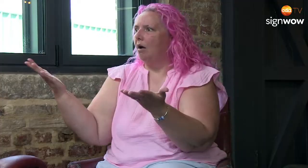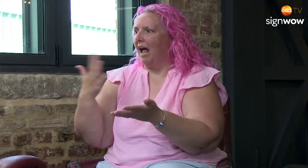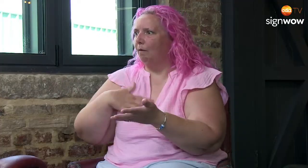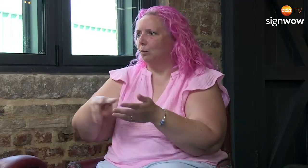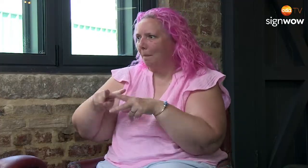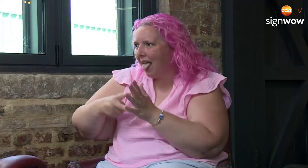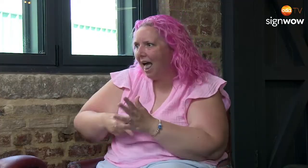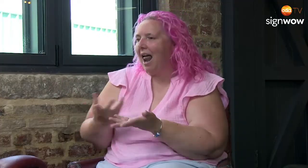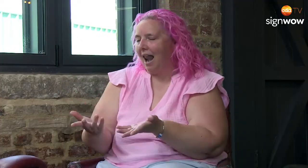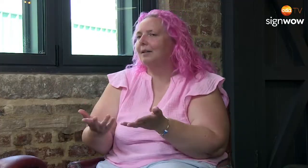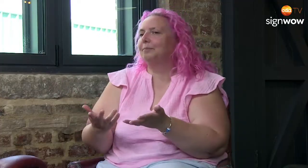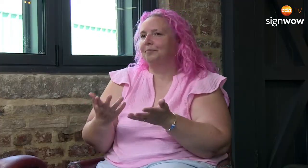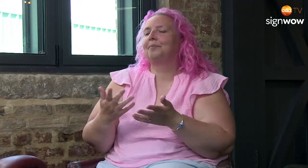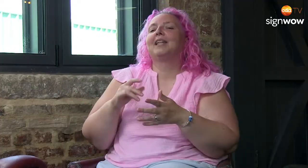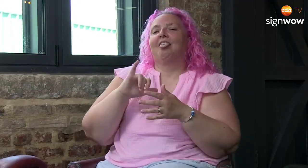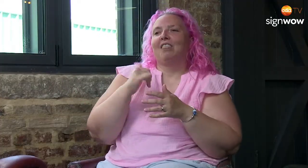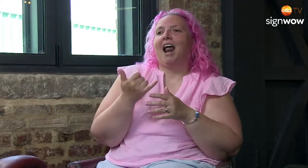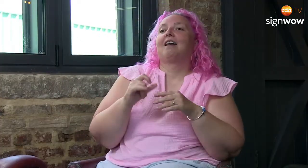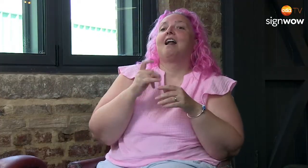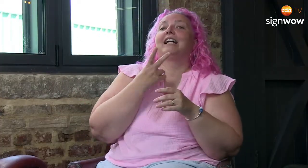in advance. They go so quickly. What?